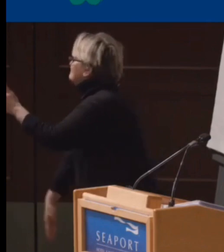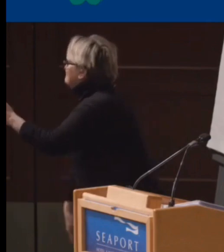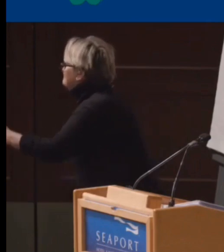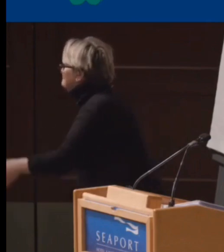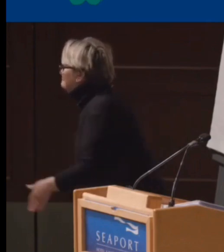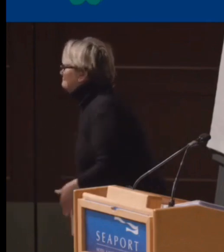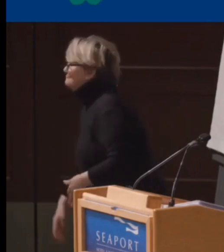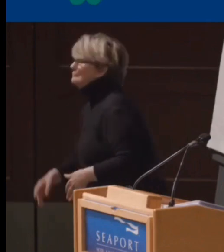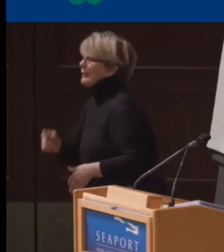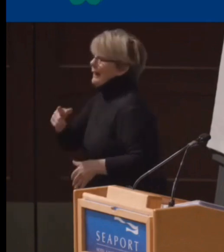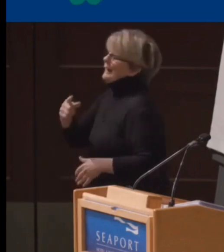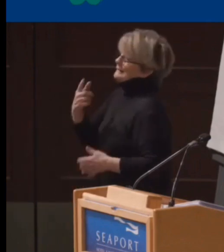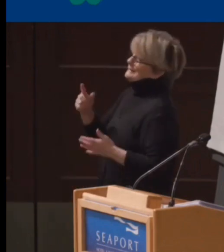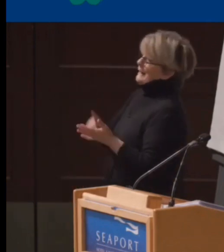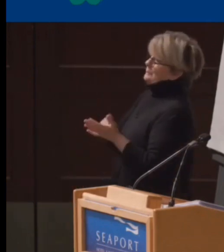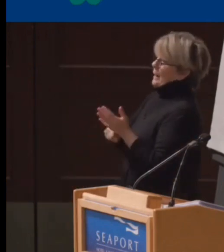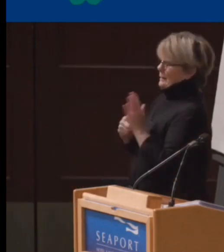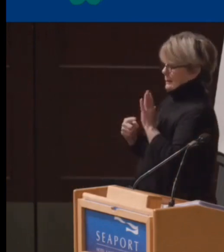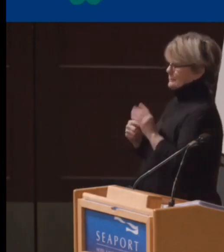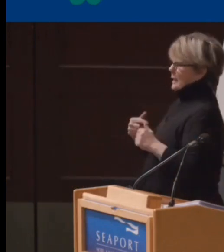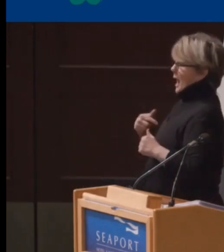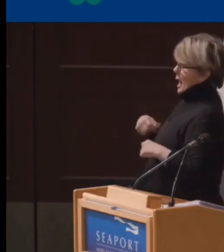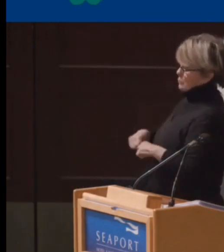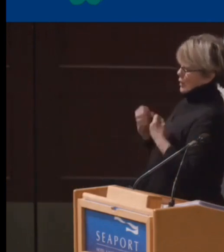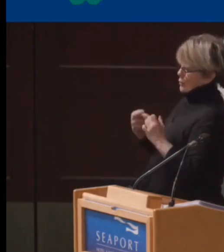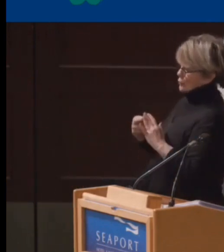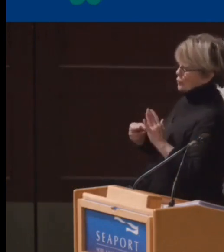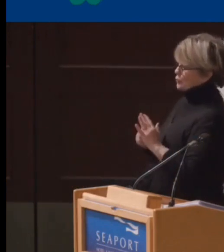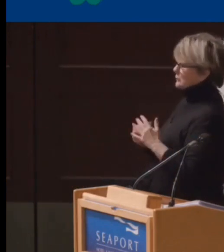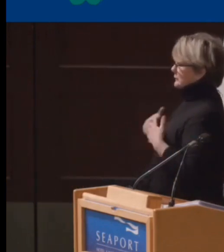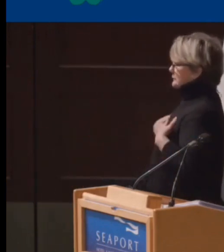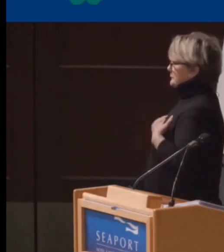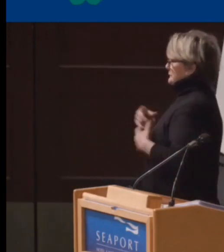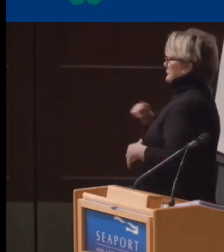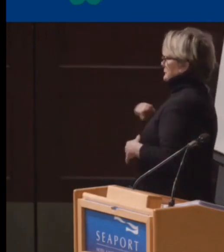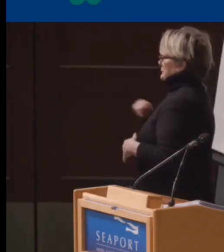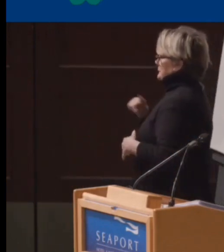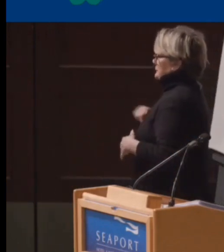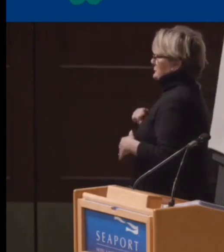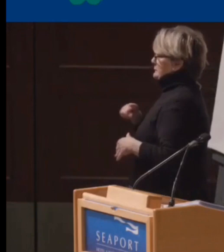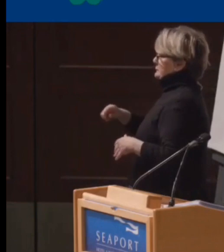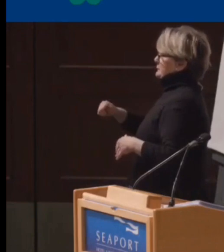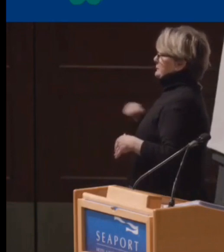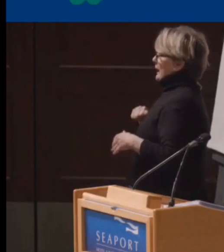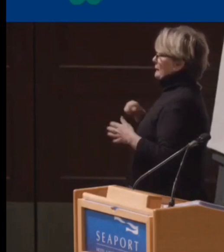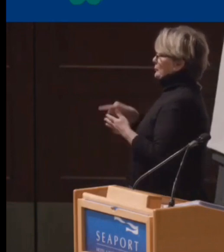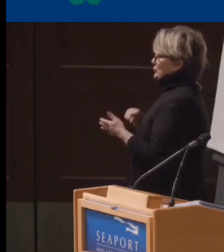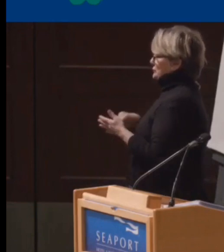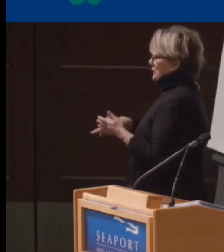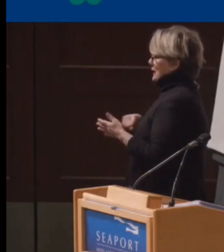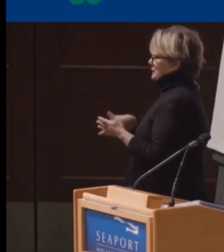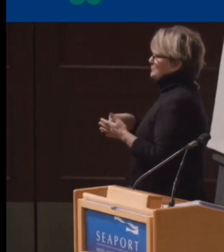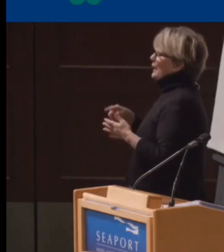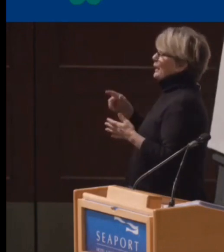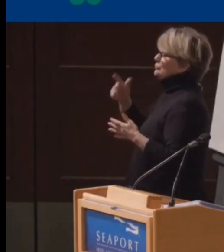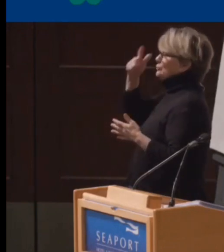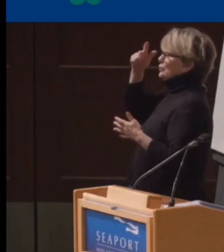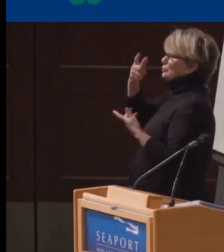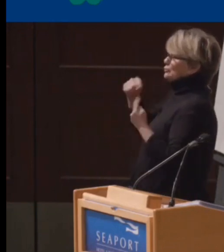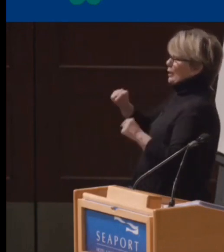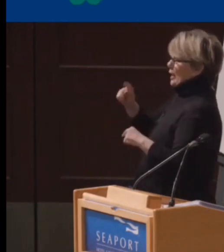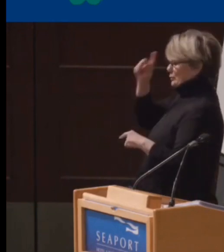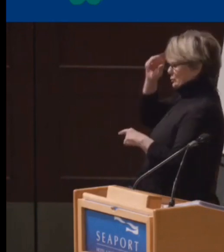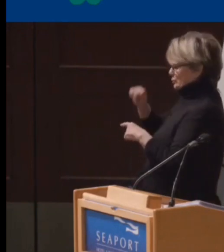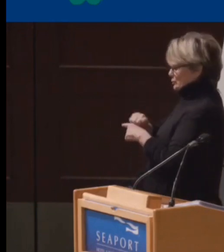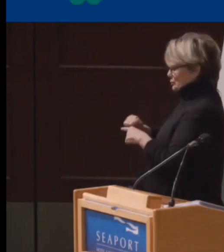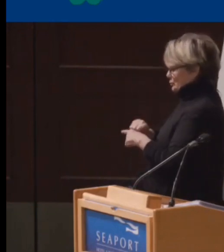Although I'm too hard on myself sometimes when I break the rules, my rules govern nature has allowed me to keep my brain in control and avoid risky